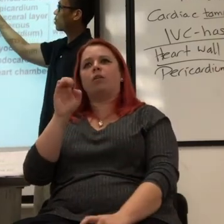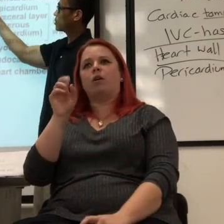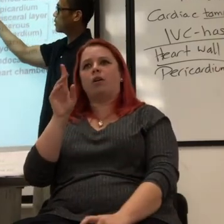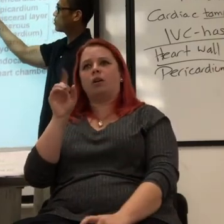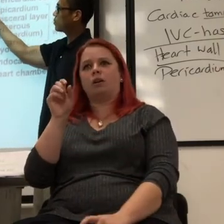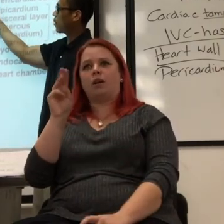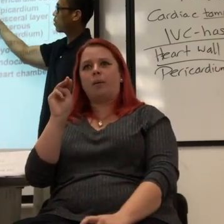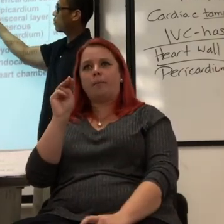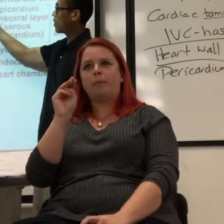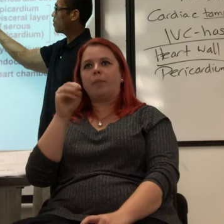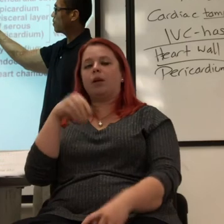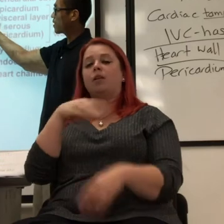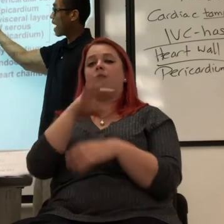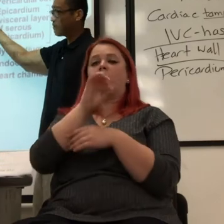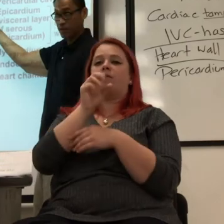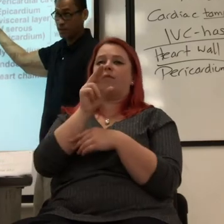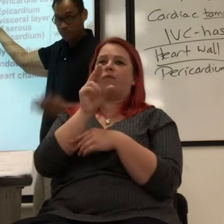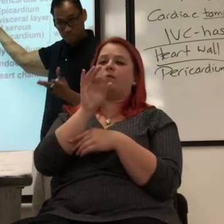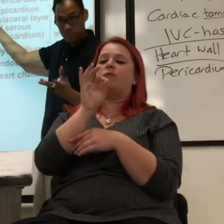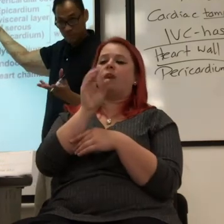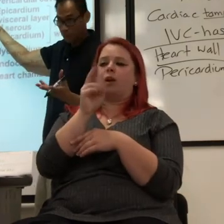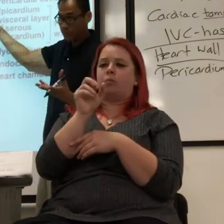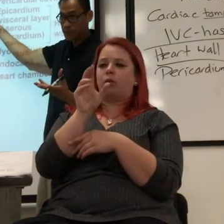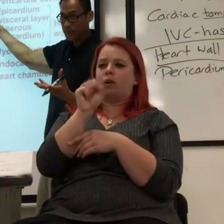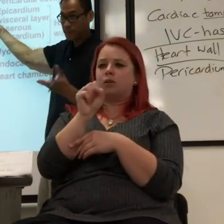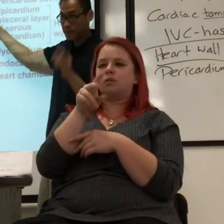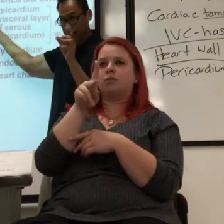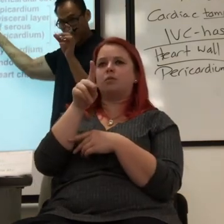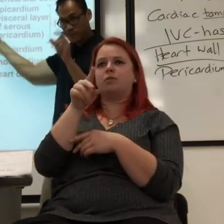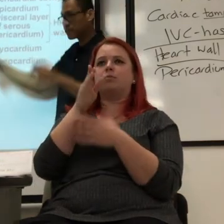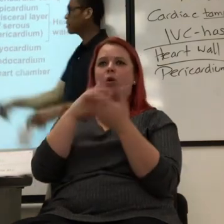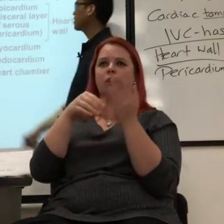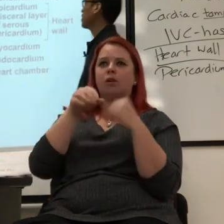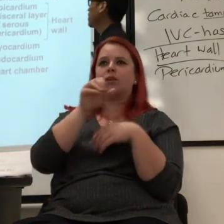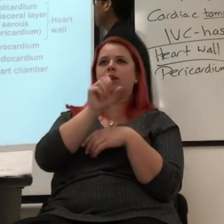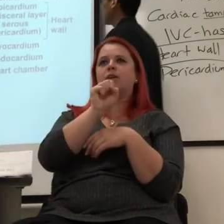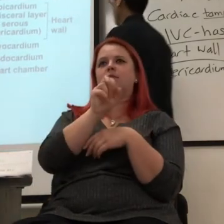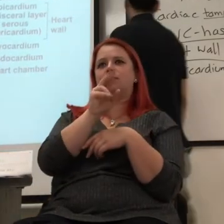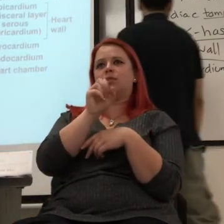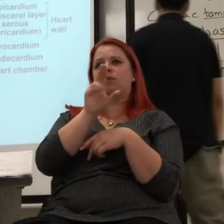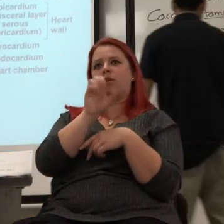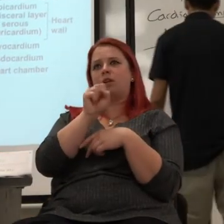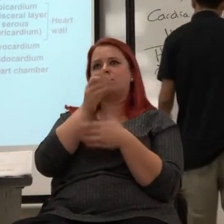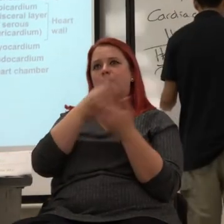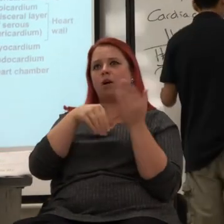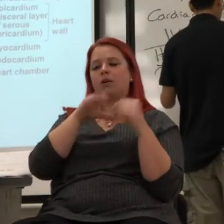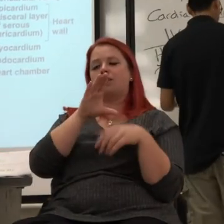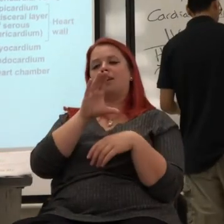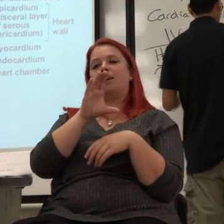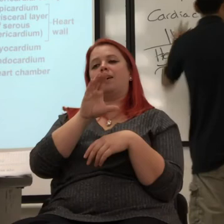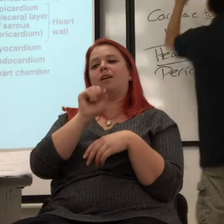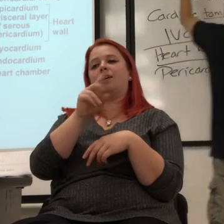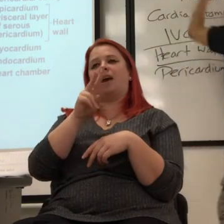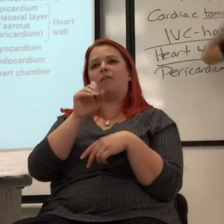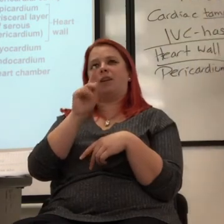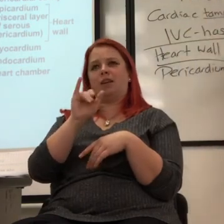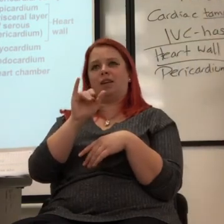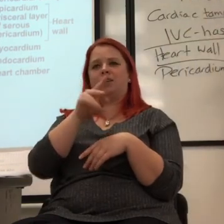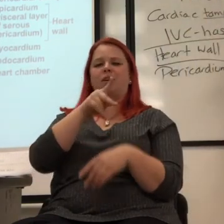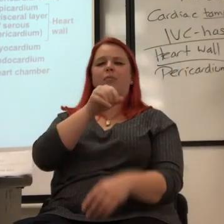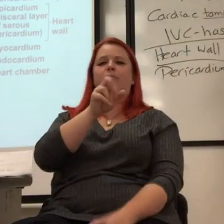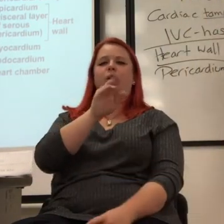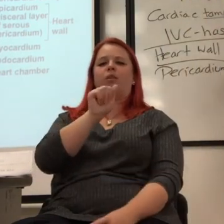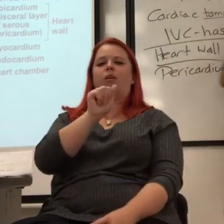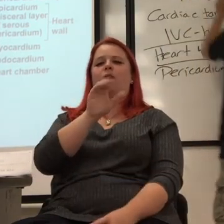fibrous part, serous part, then the cavity, the filled space, is next. Pericardial cavity. I'm going to start up here.